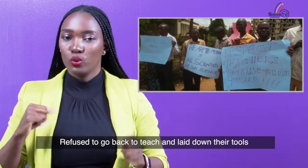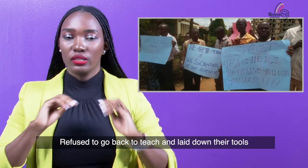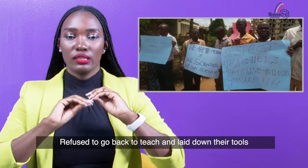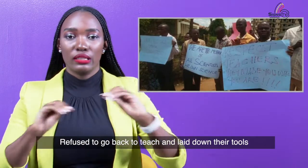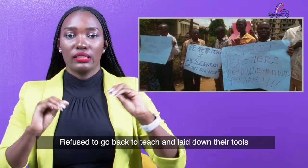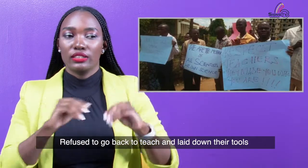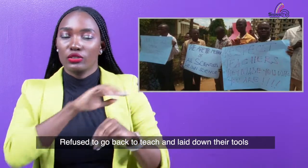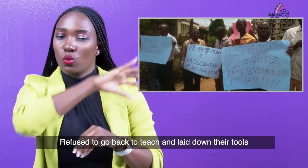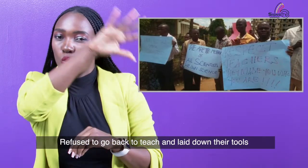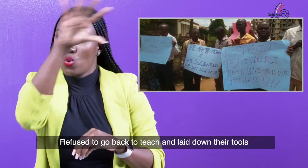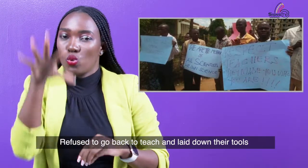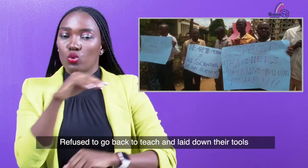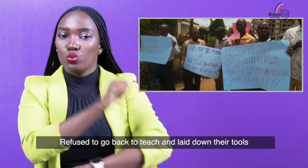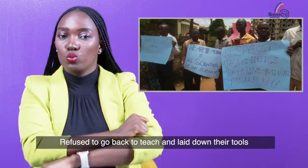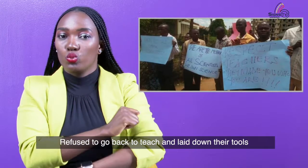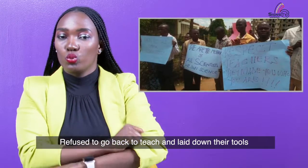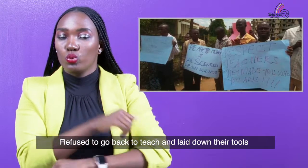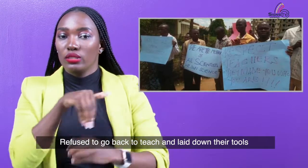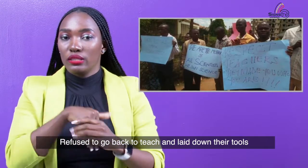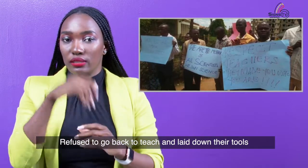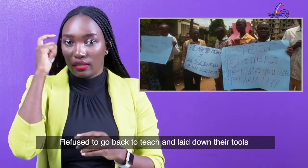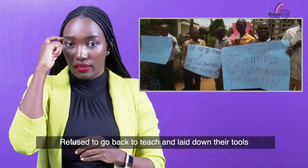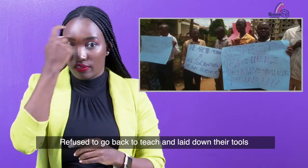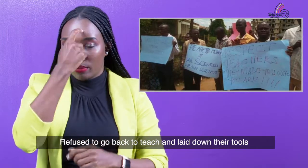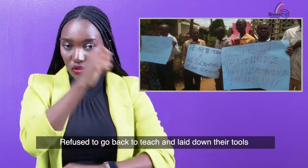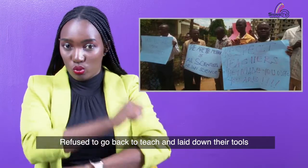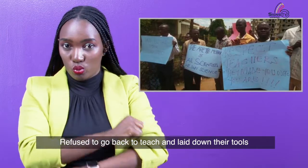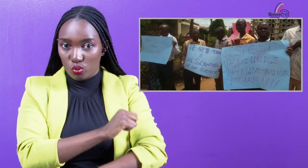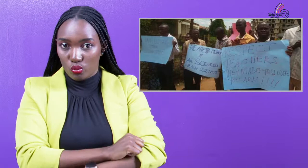back to teach and laid down their tools.